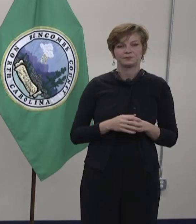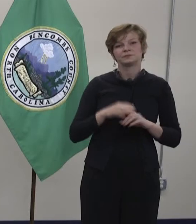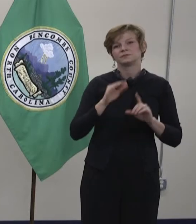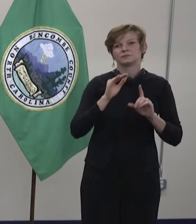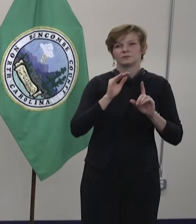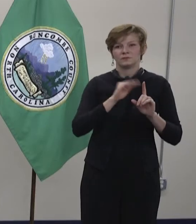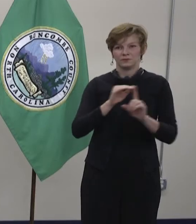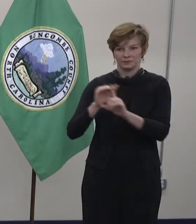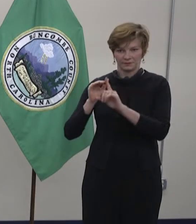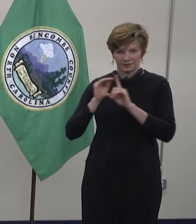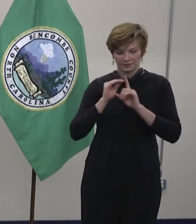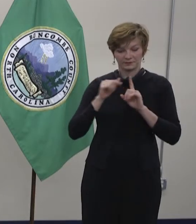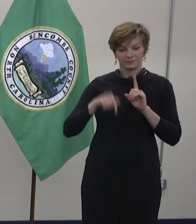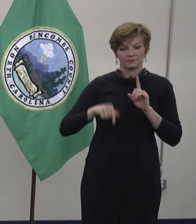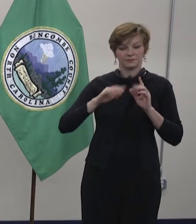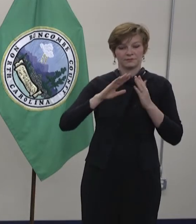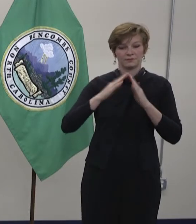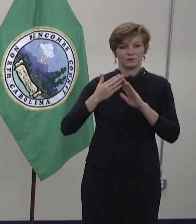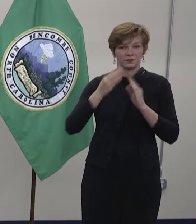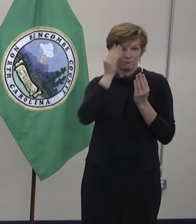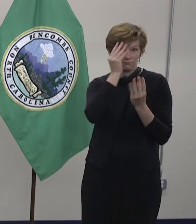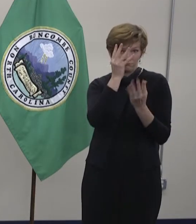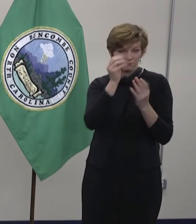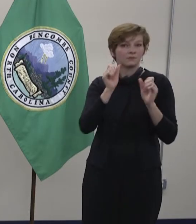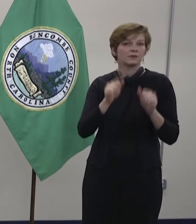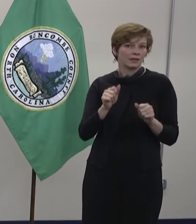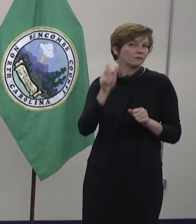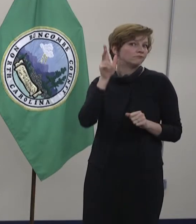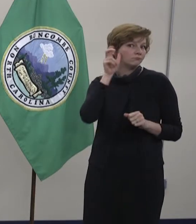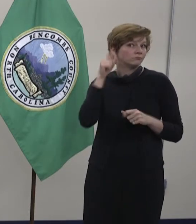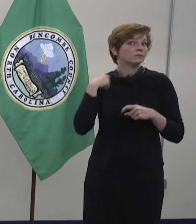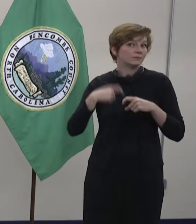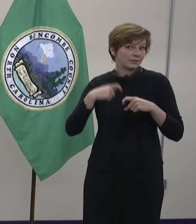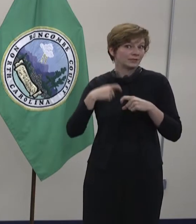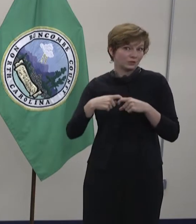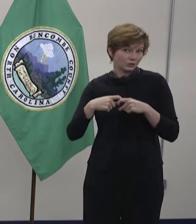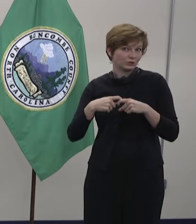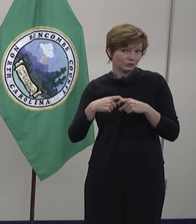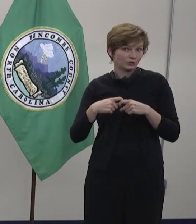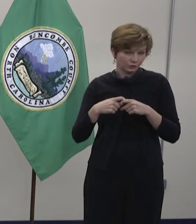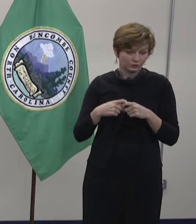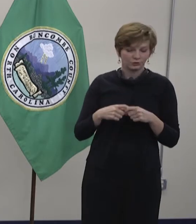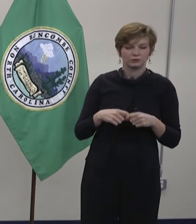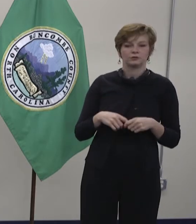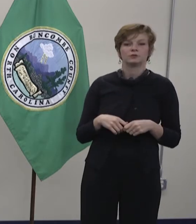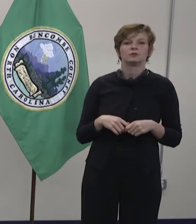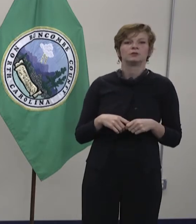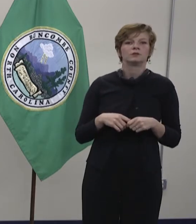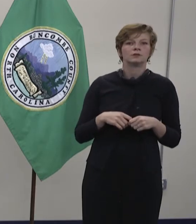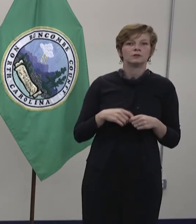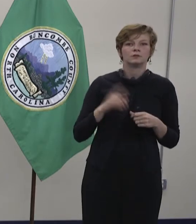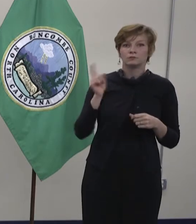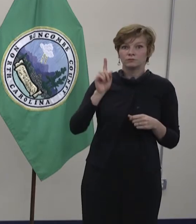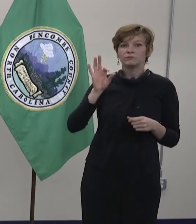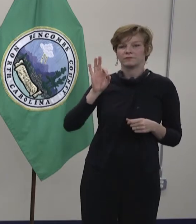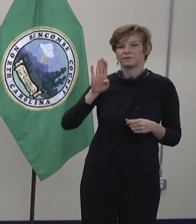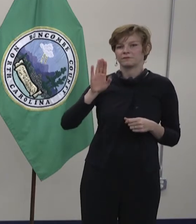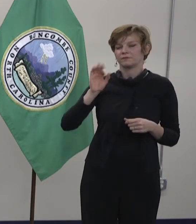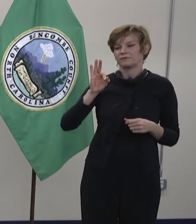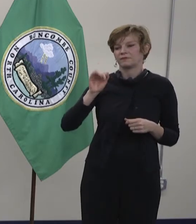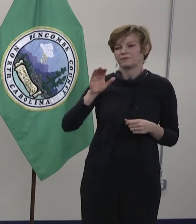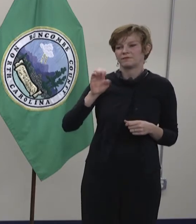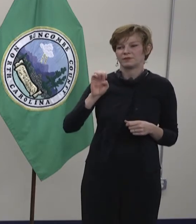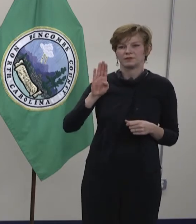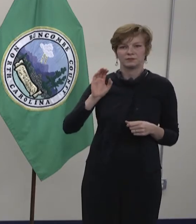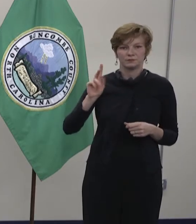This community update is available on Facebook in Spanish. This community update is available in Spanish on Facebook, and